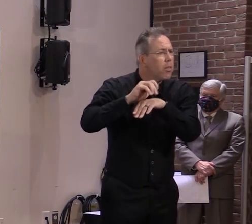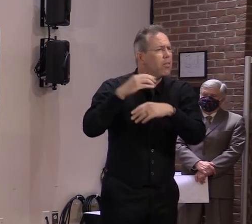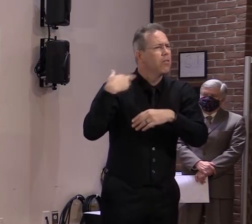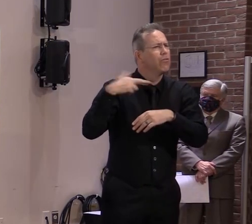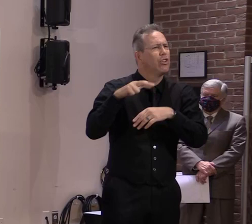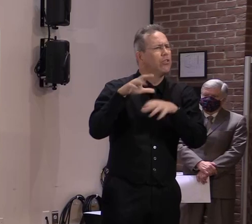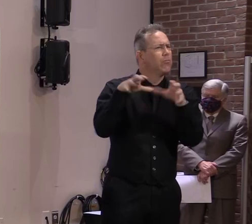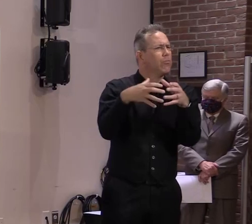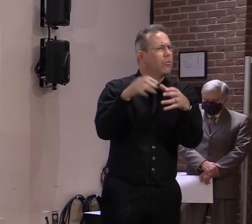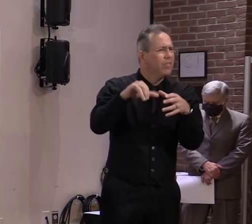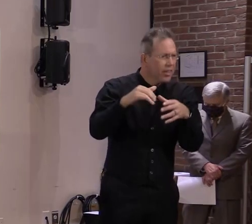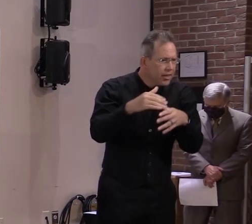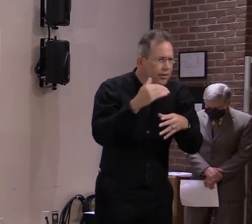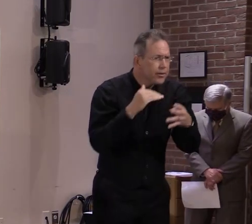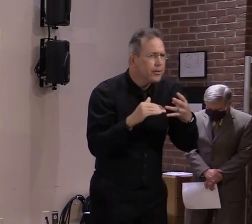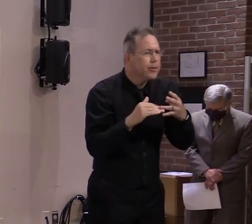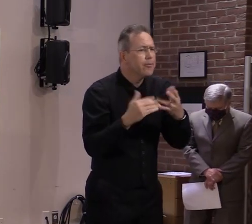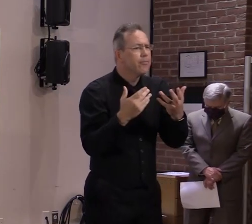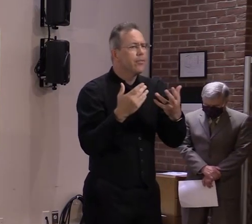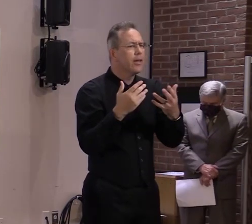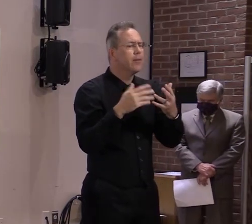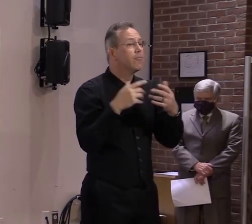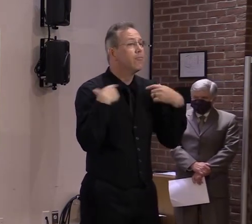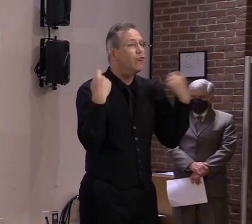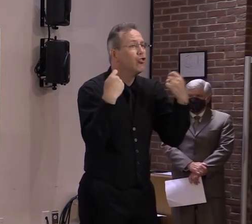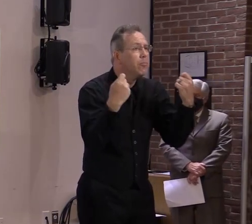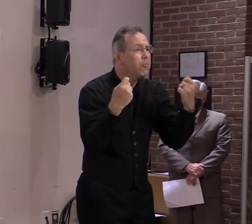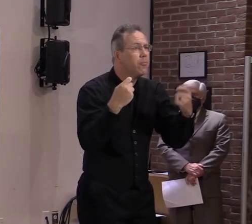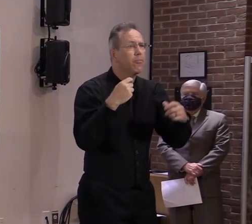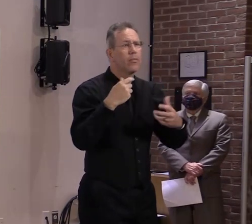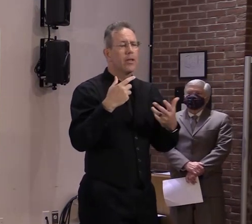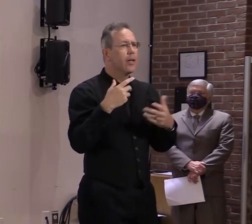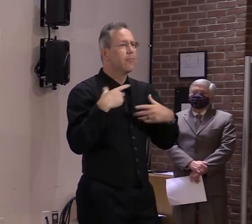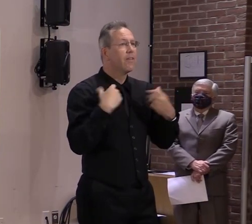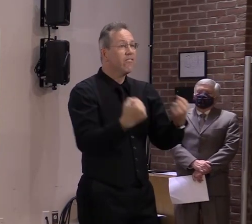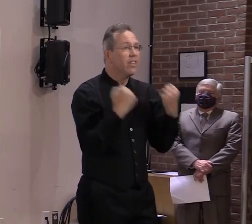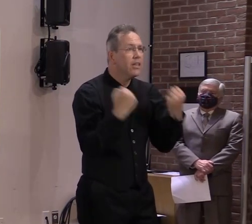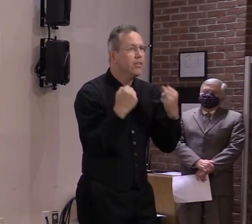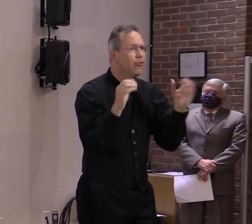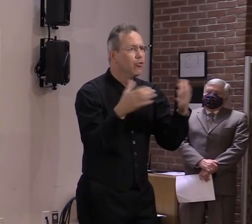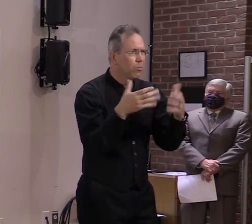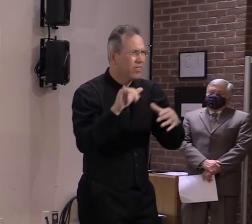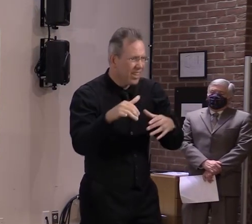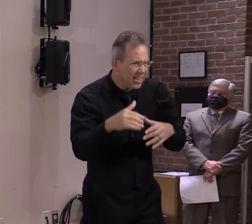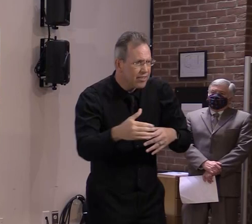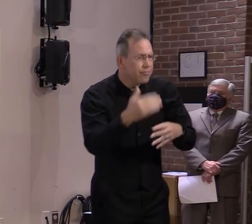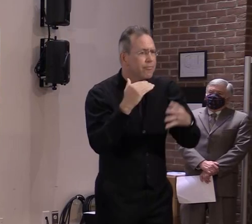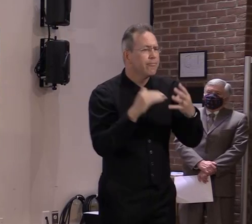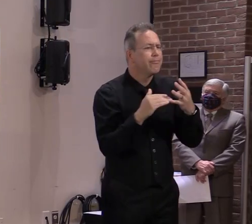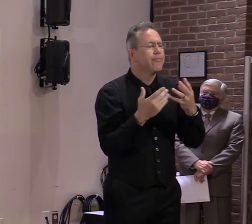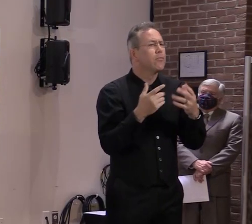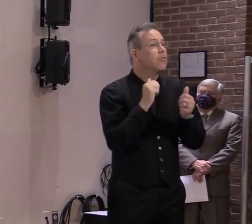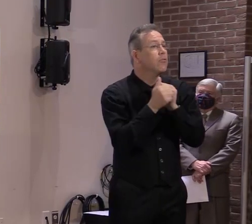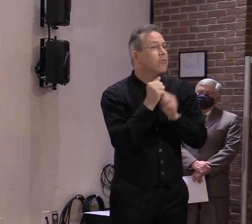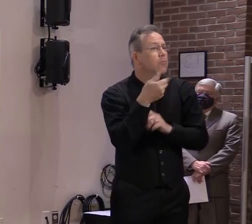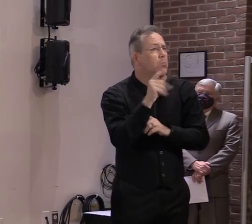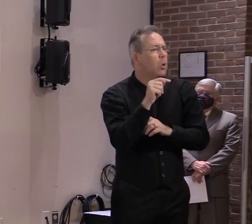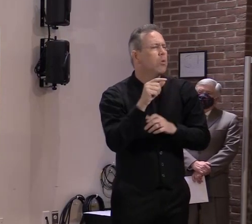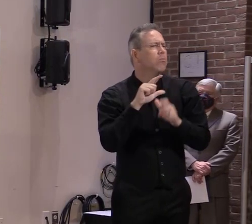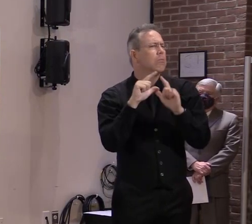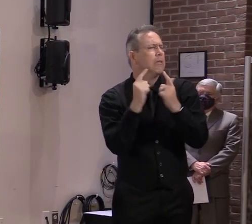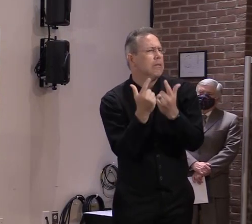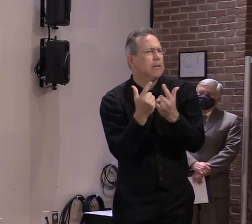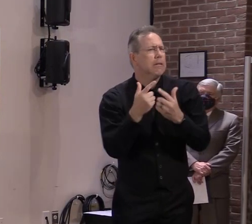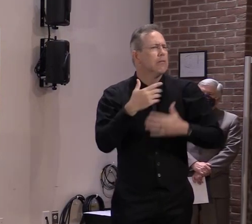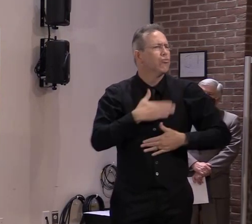adult leagues, and that encompasses practices, games, and tournaments, hair salons and barbershops, indoor